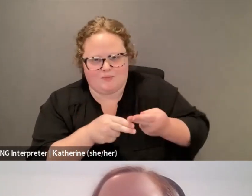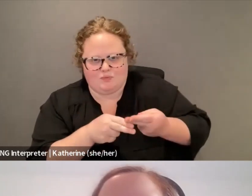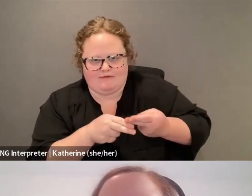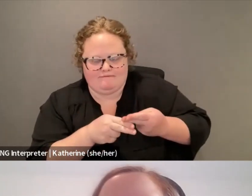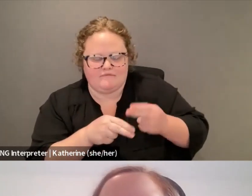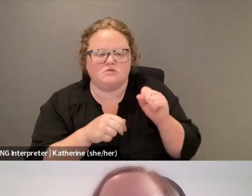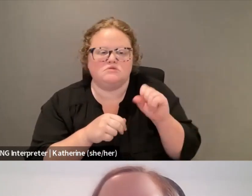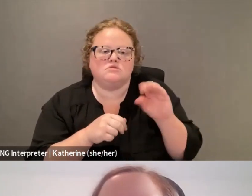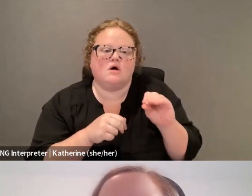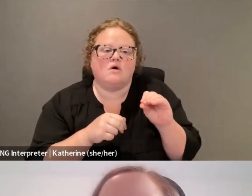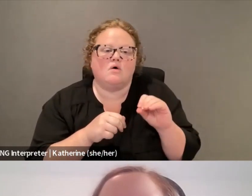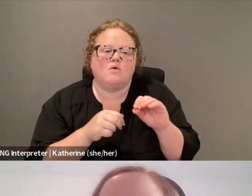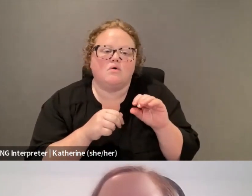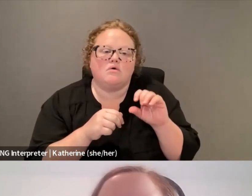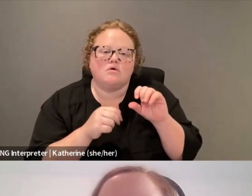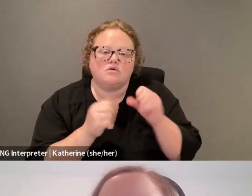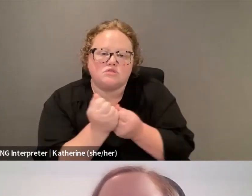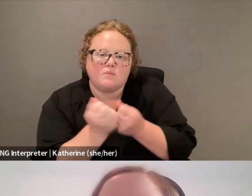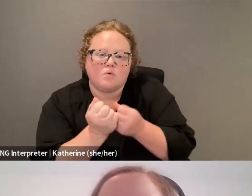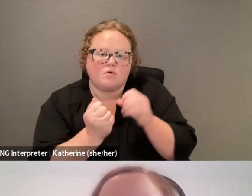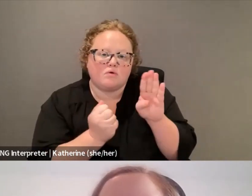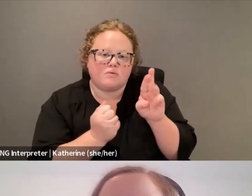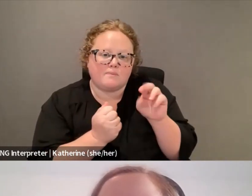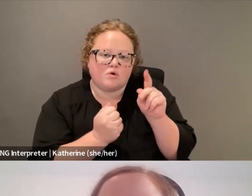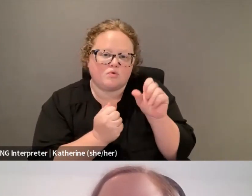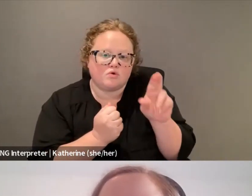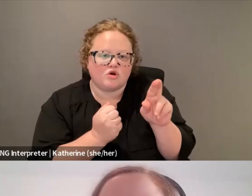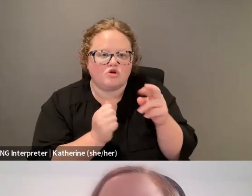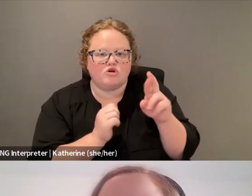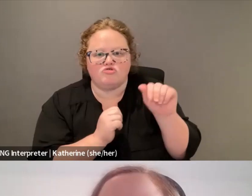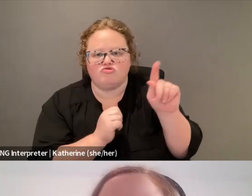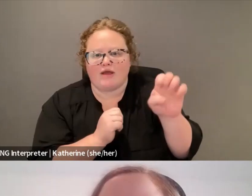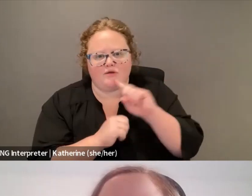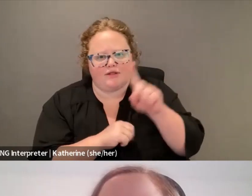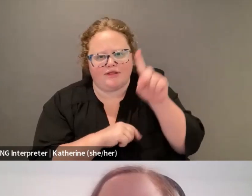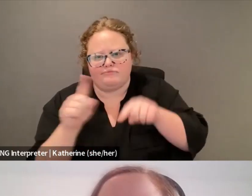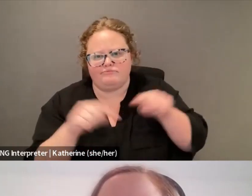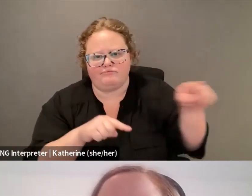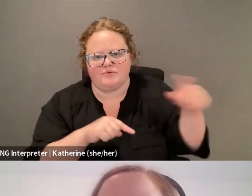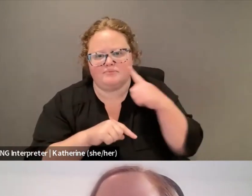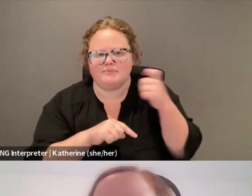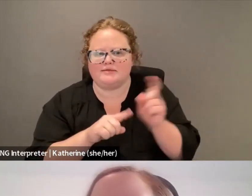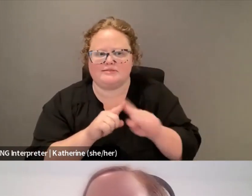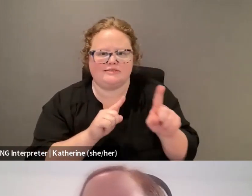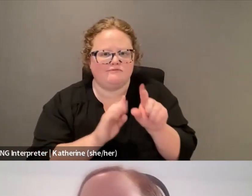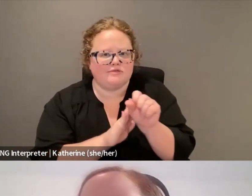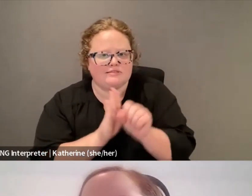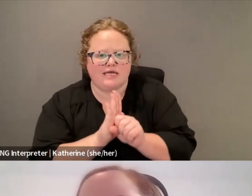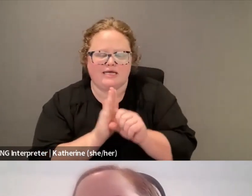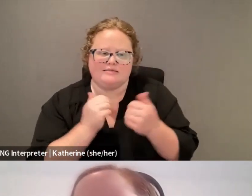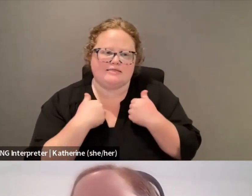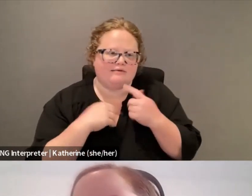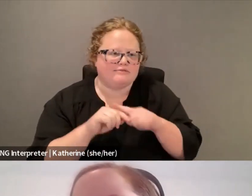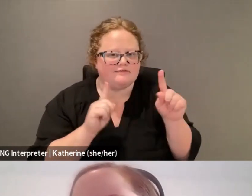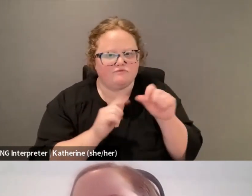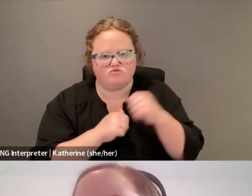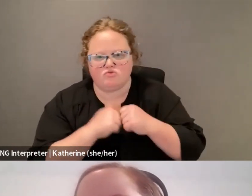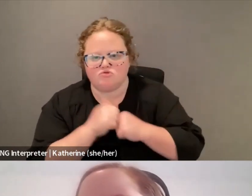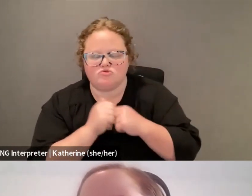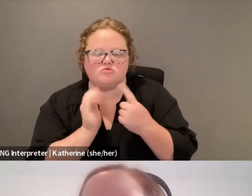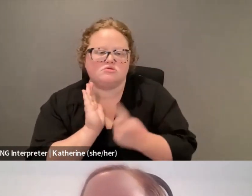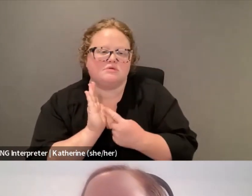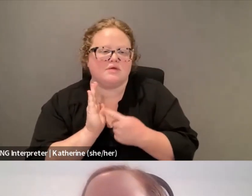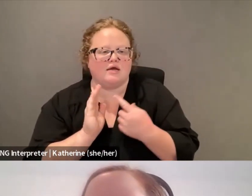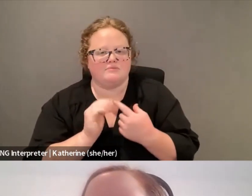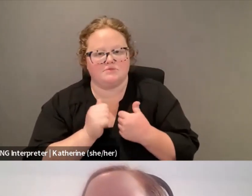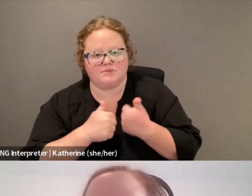are all over the place because there's differences in the ways that states structure them. Some states will do this as a kind of per member per